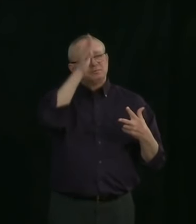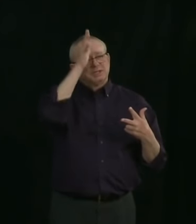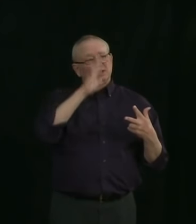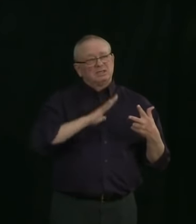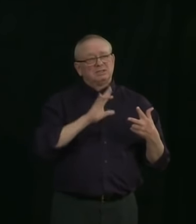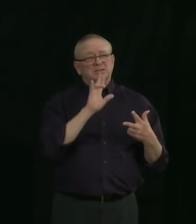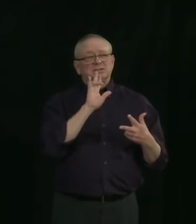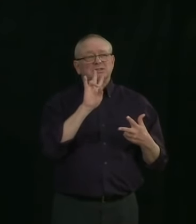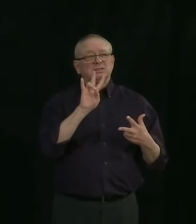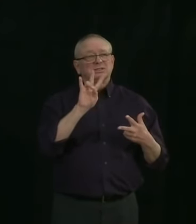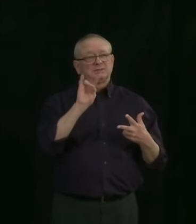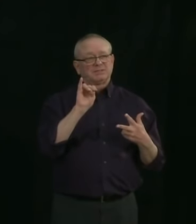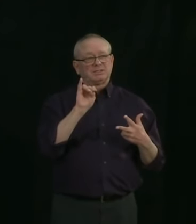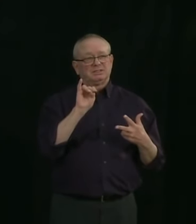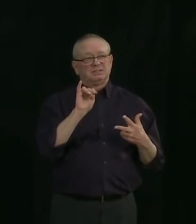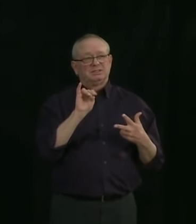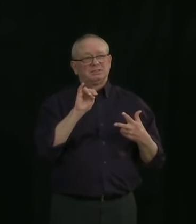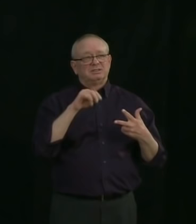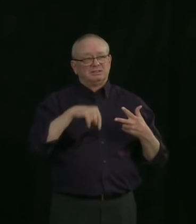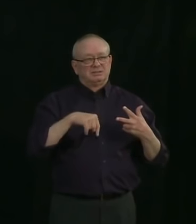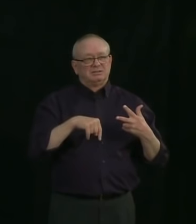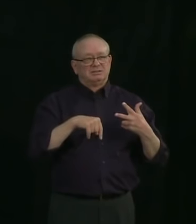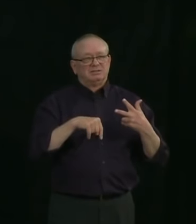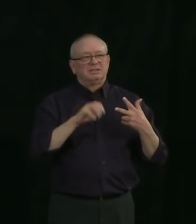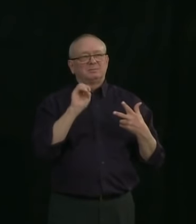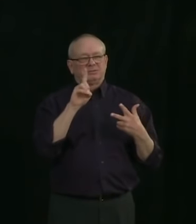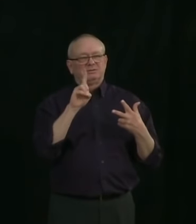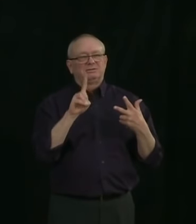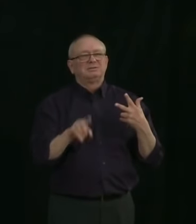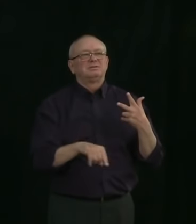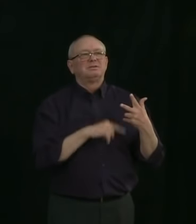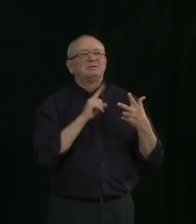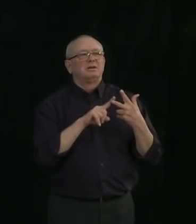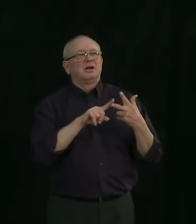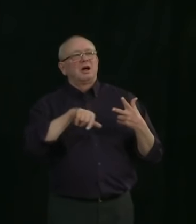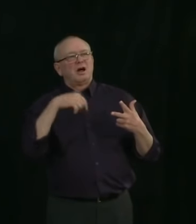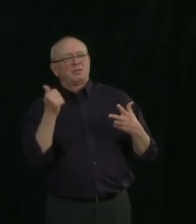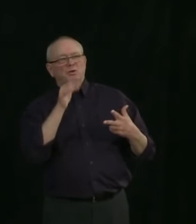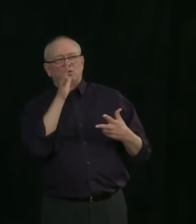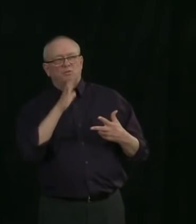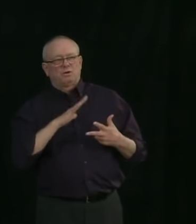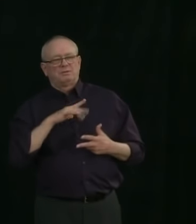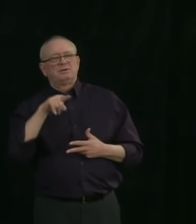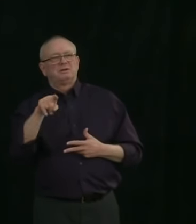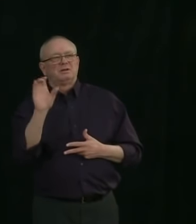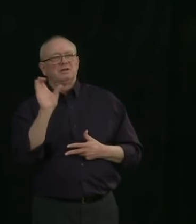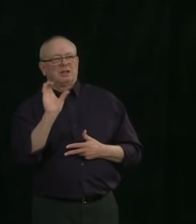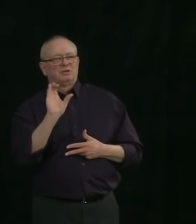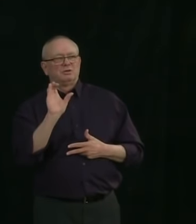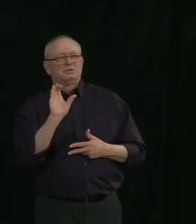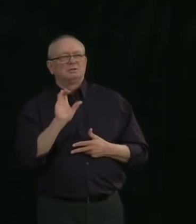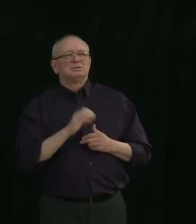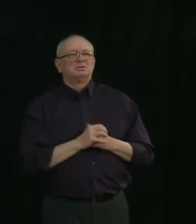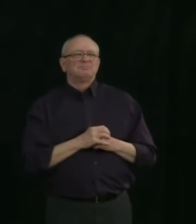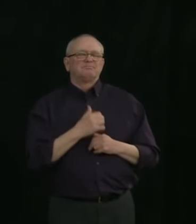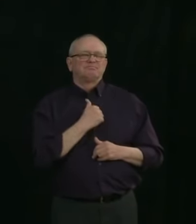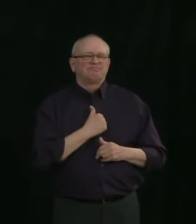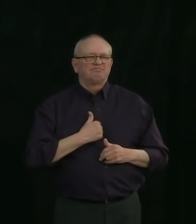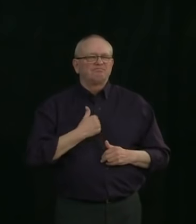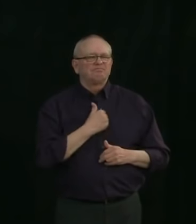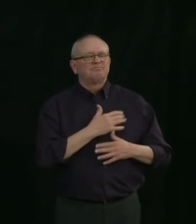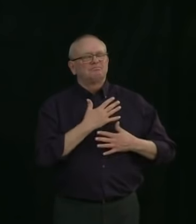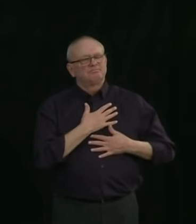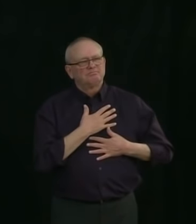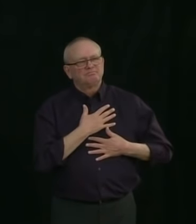zone. I want to offer my sincere condolences to the family and friends of these individuals. One of